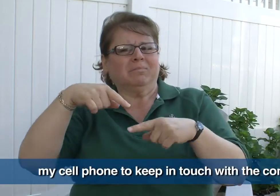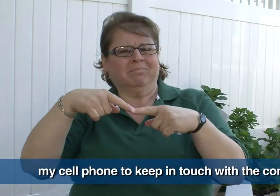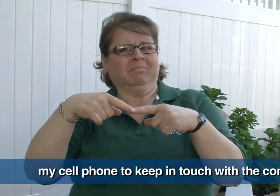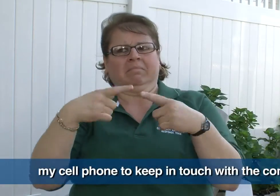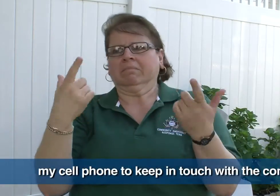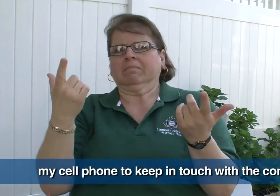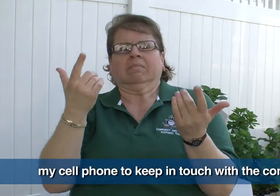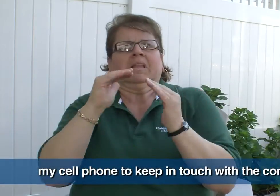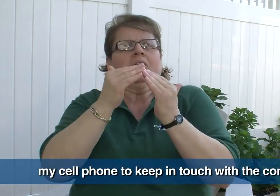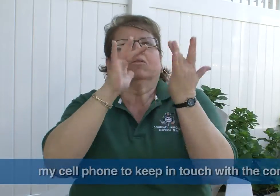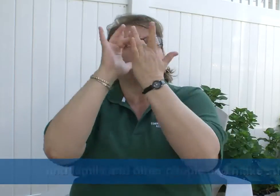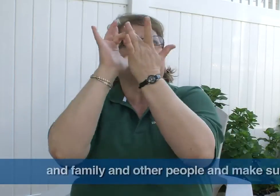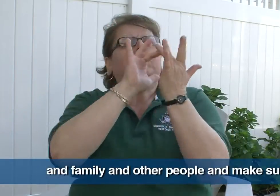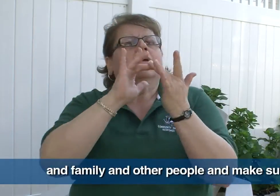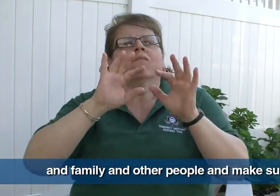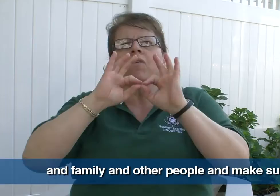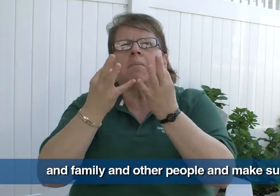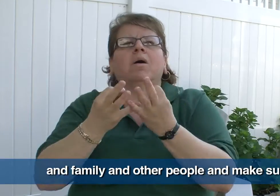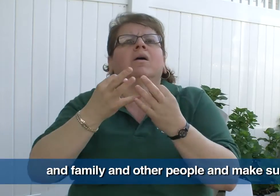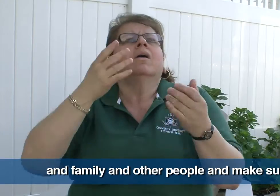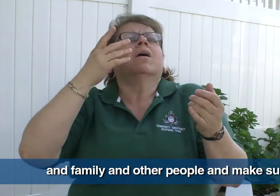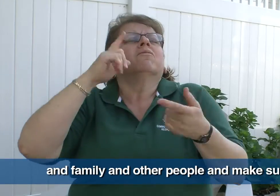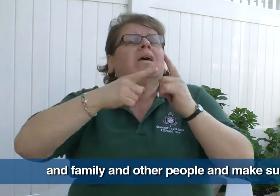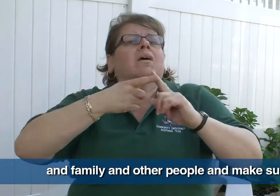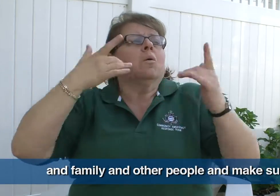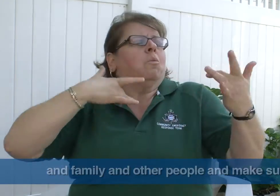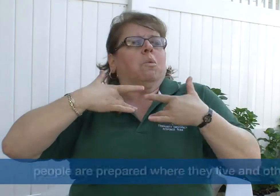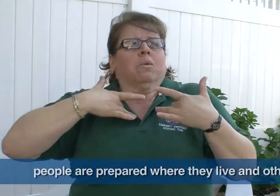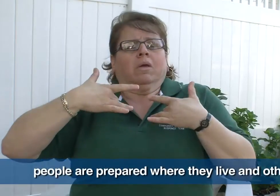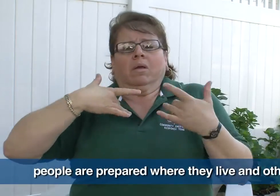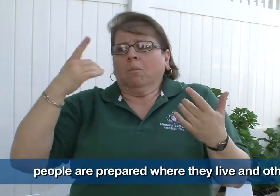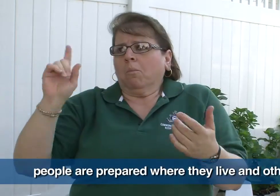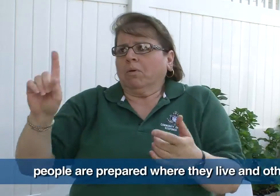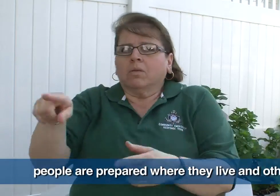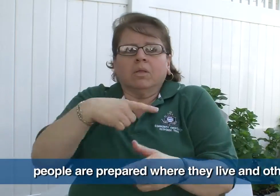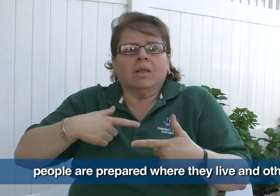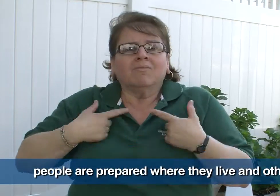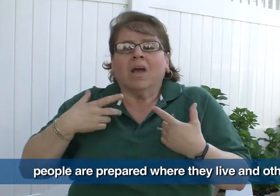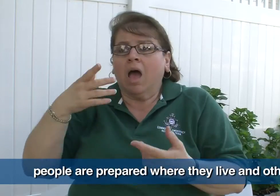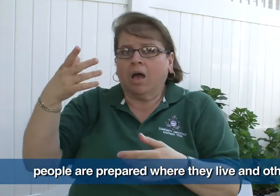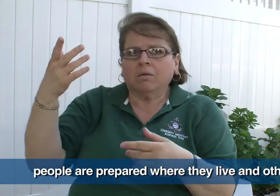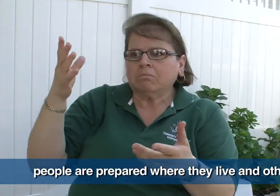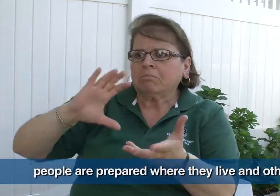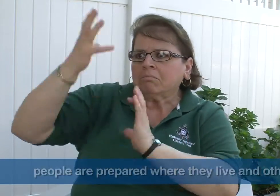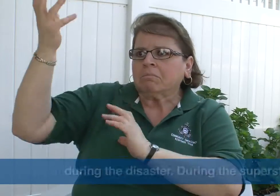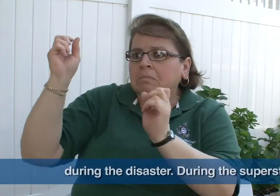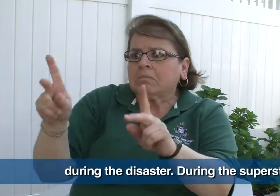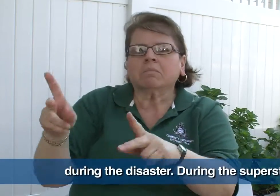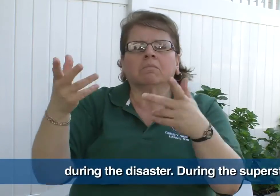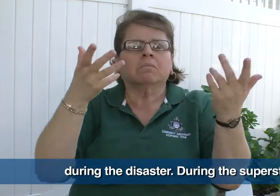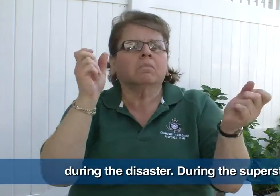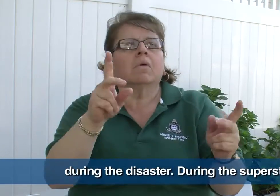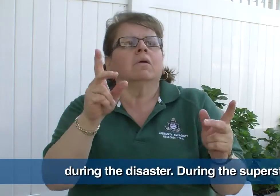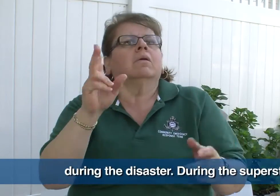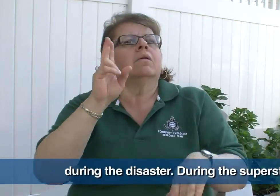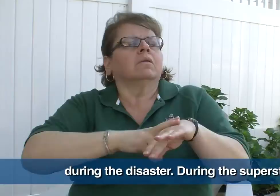keep in touch with the community and family and other people and make sure that people are prepared where they live and other places during the disaster. During